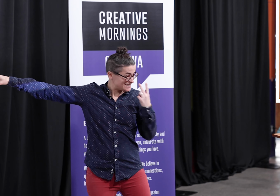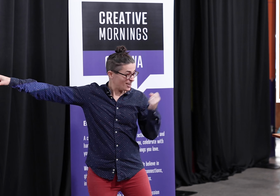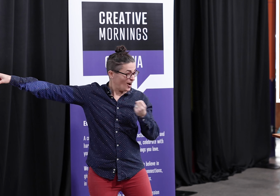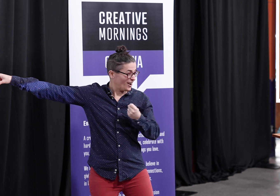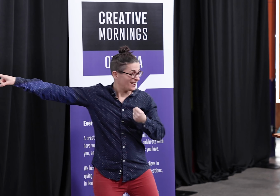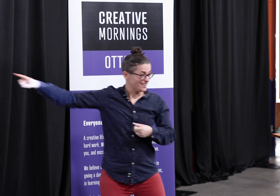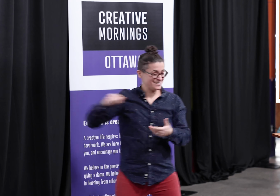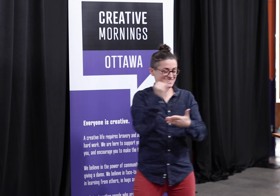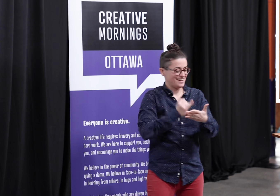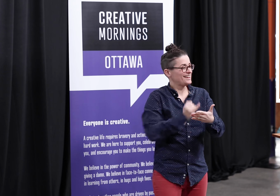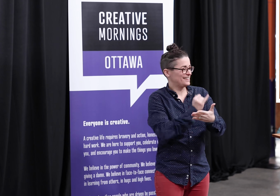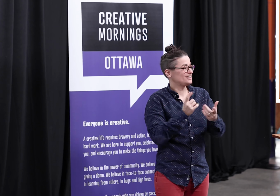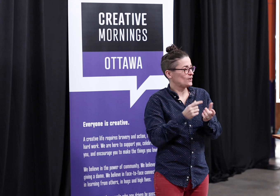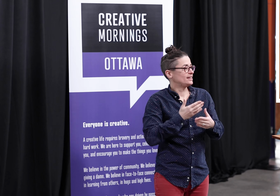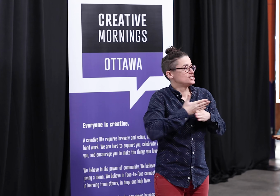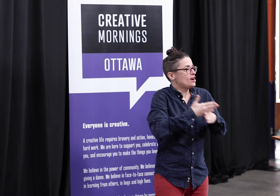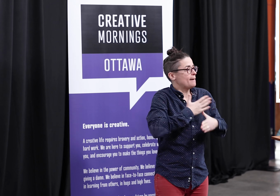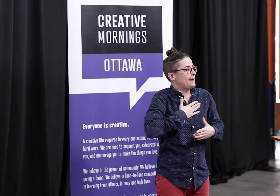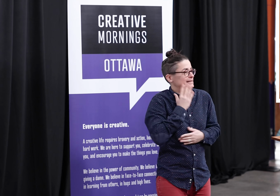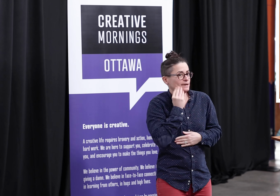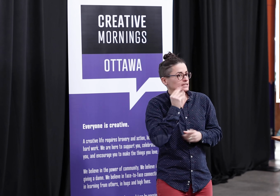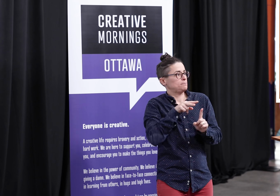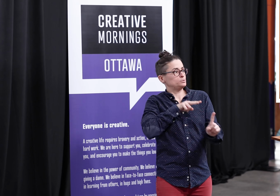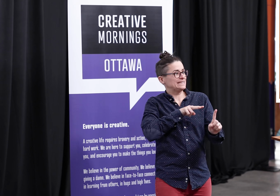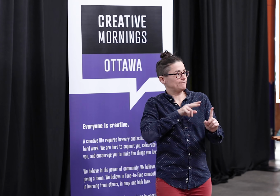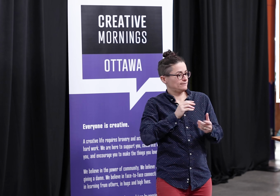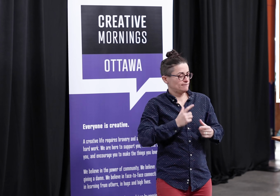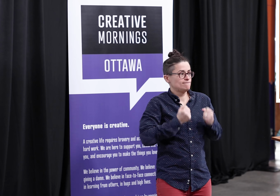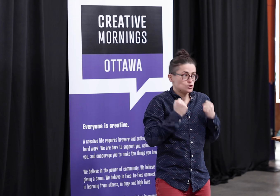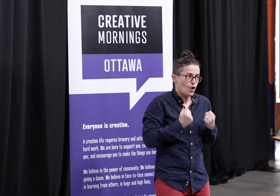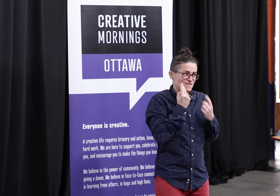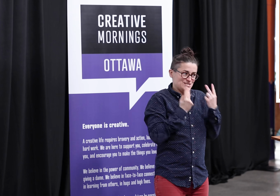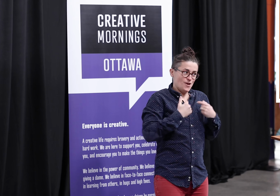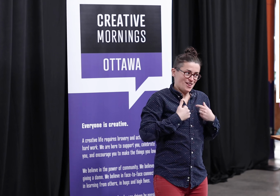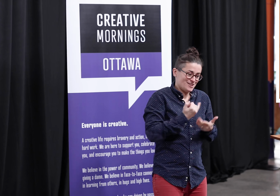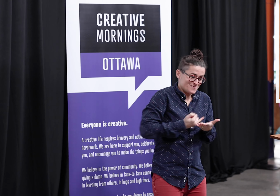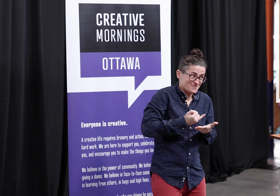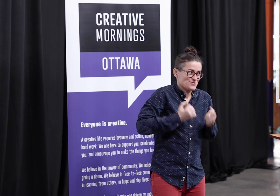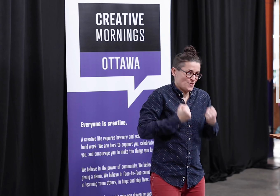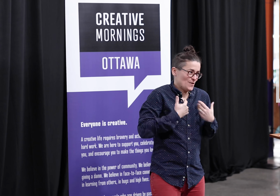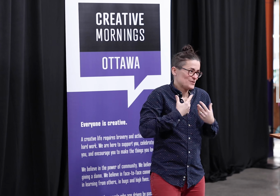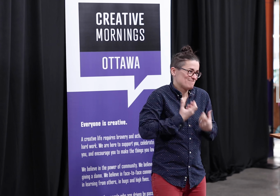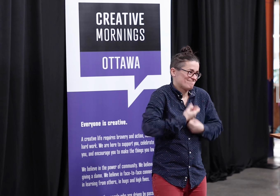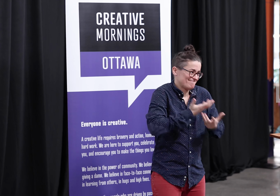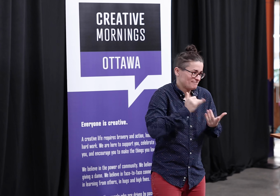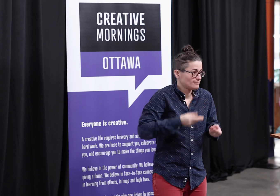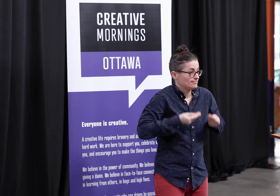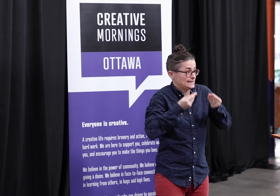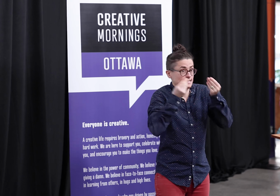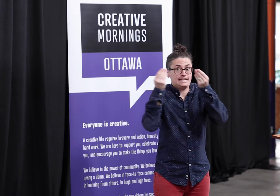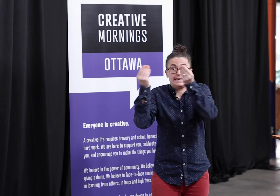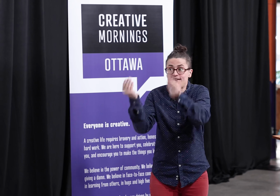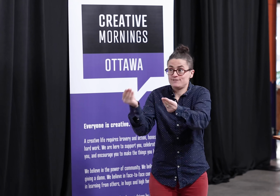lot of wind in my visualization. You could probably see it in the center of the picture there. That was my perspective of